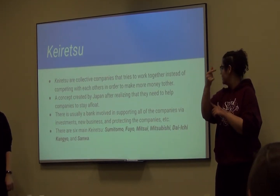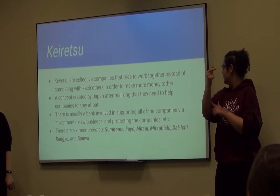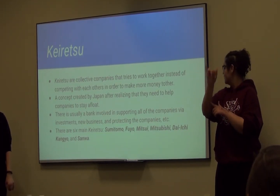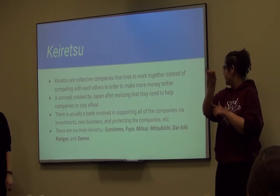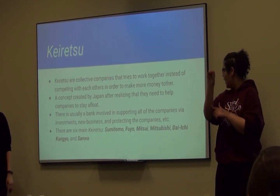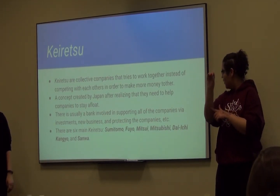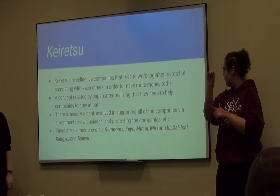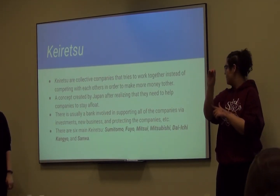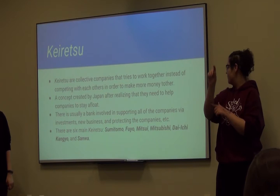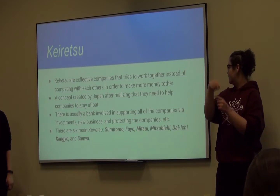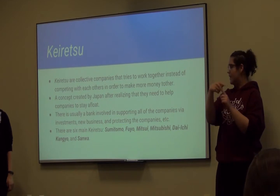Kangyo,